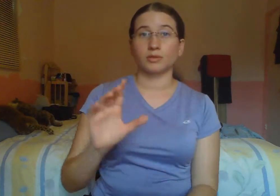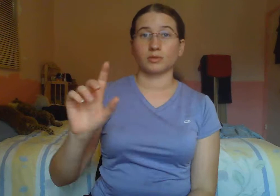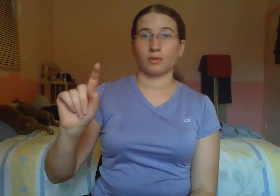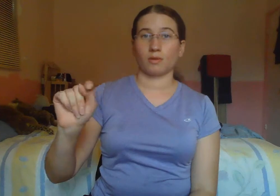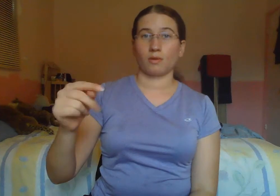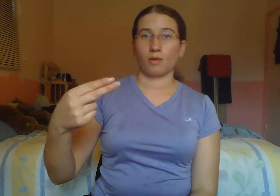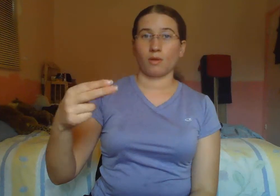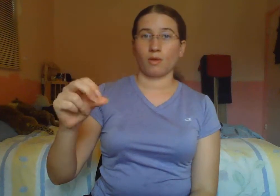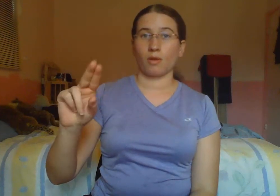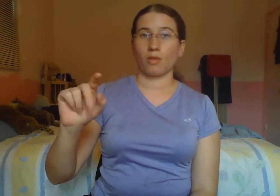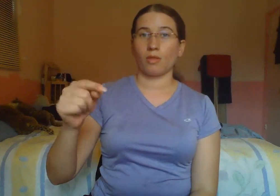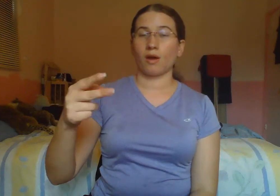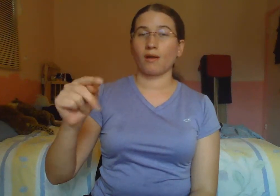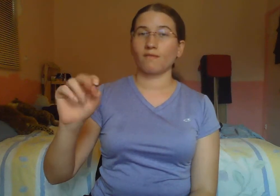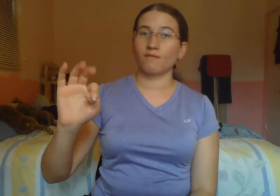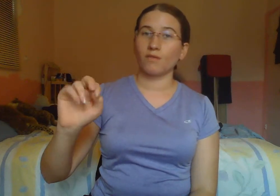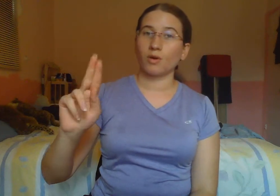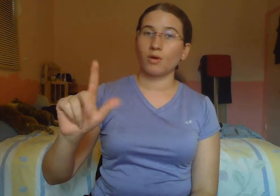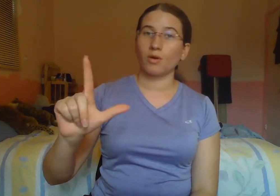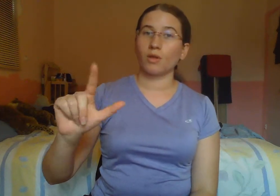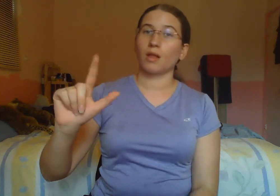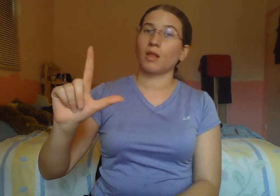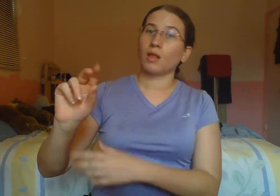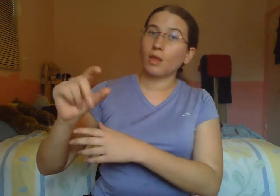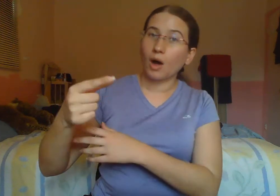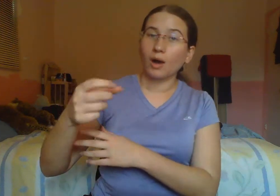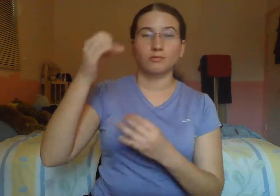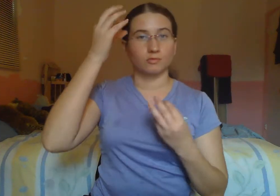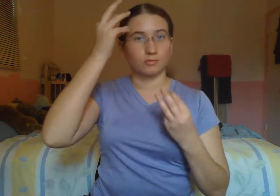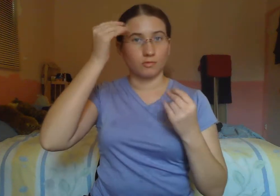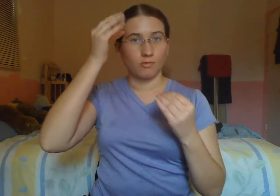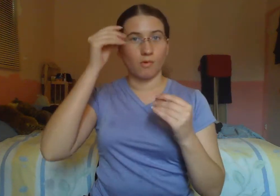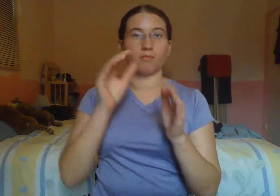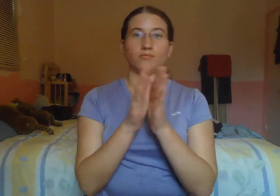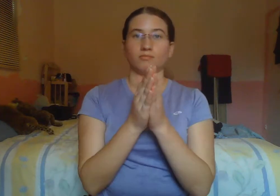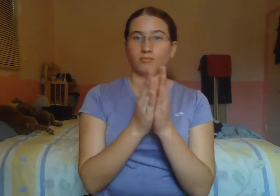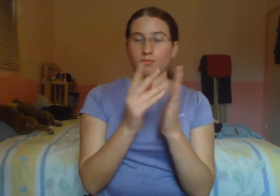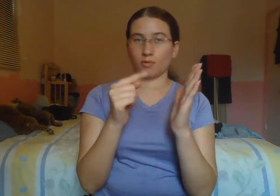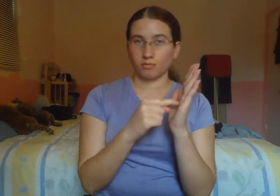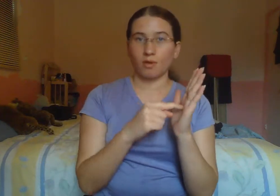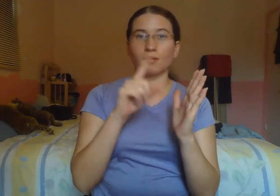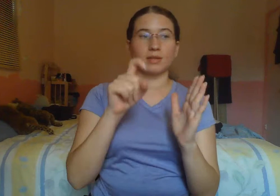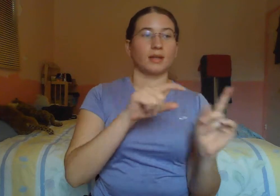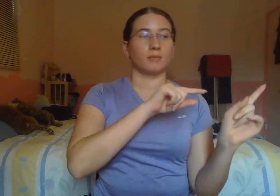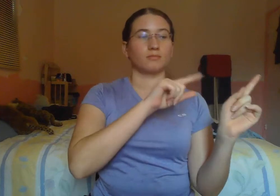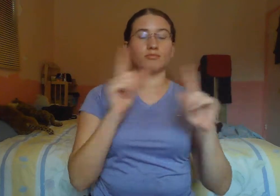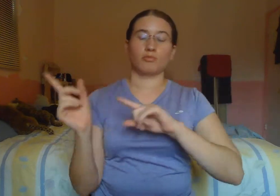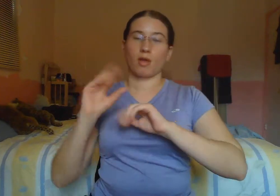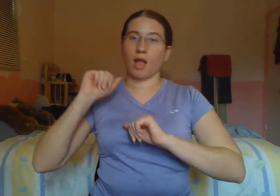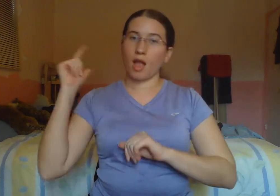to annotate, and push your chairs in and come down to the floor so we can start with a mini lesson.